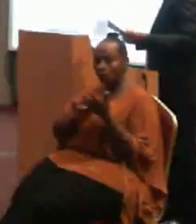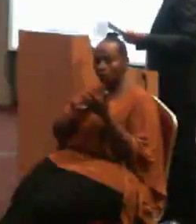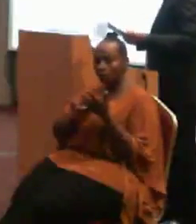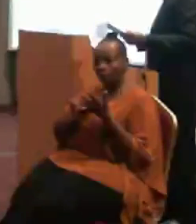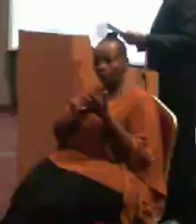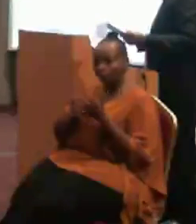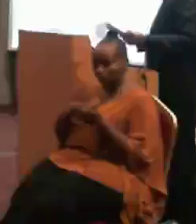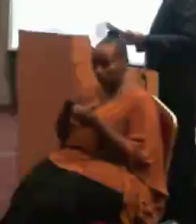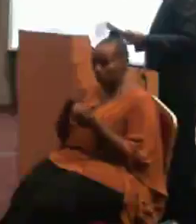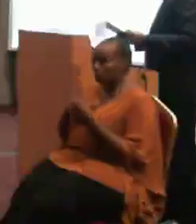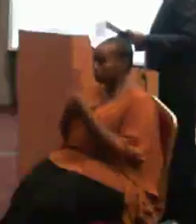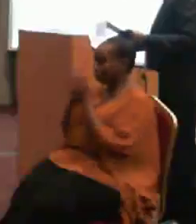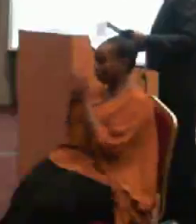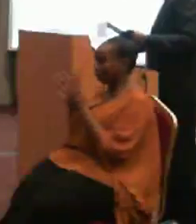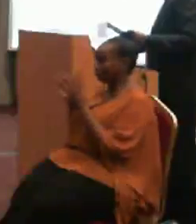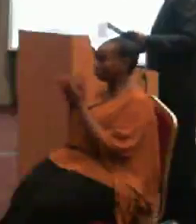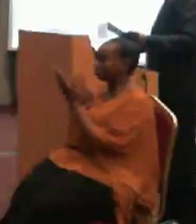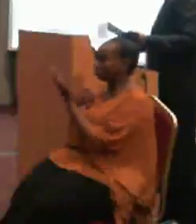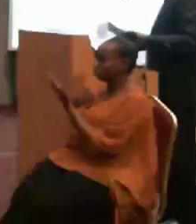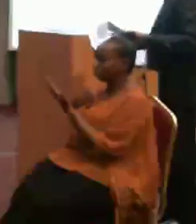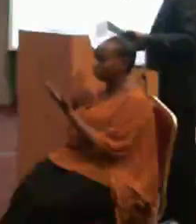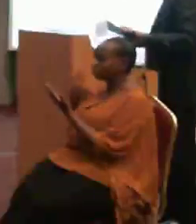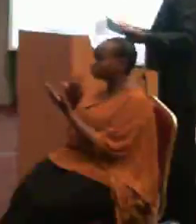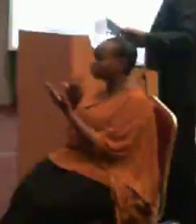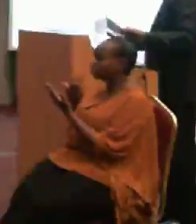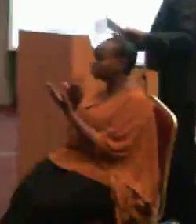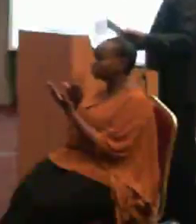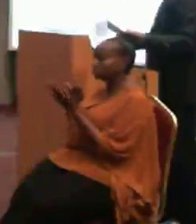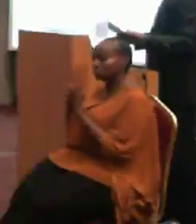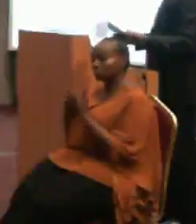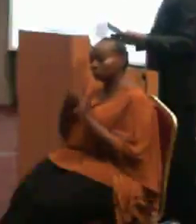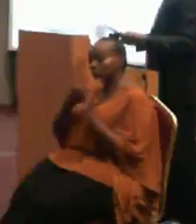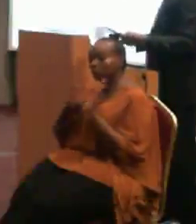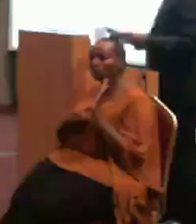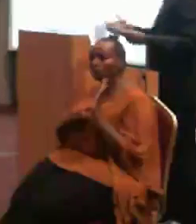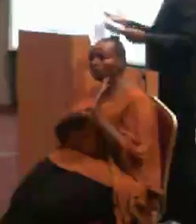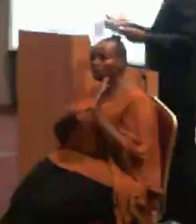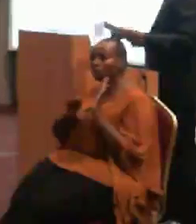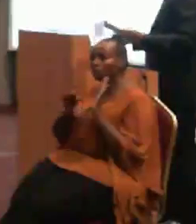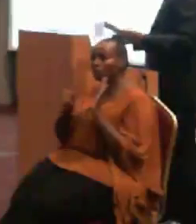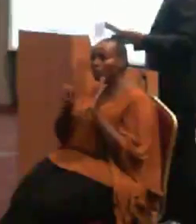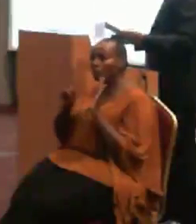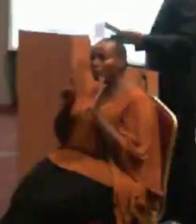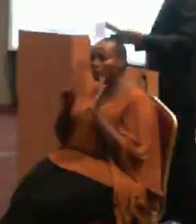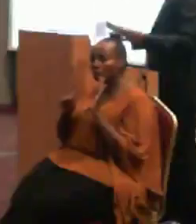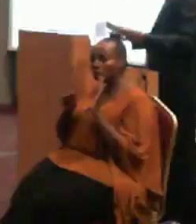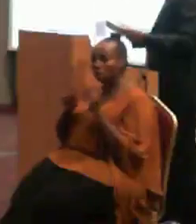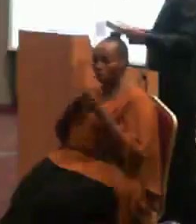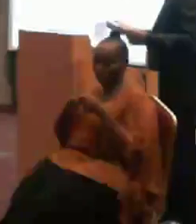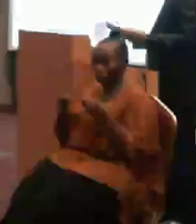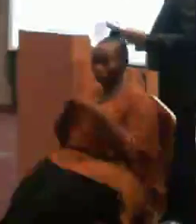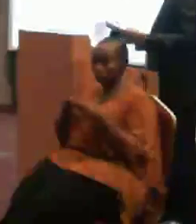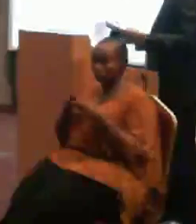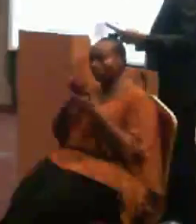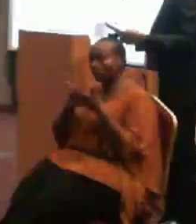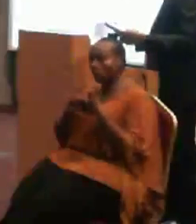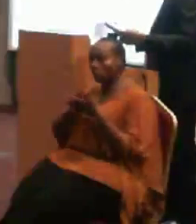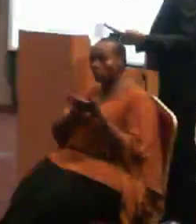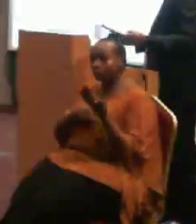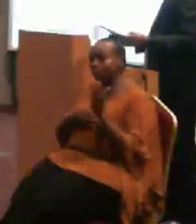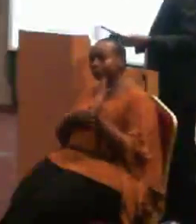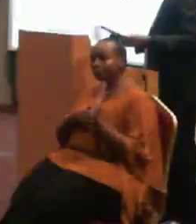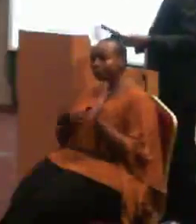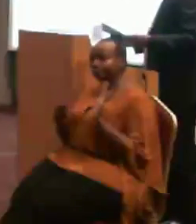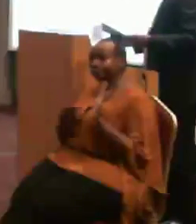all of us that this is the cost-effective tariff for the regulatory framework or environment that